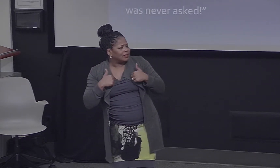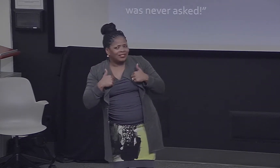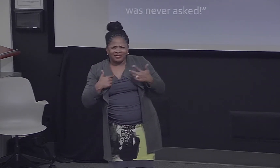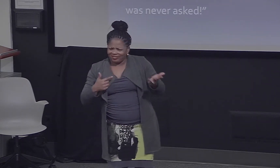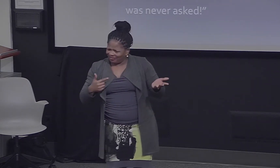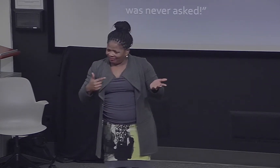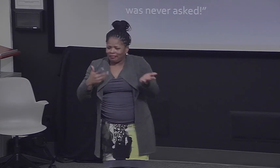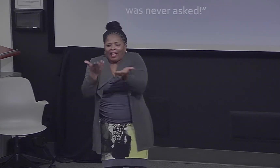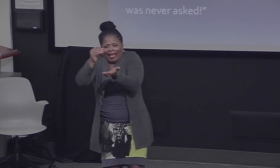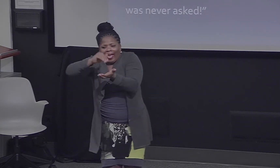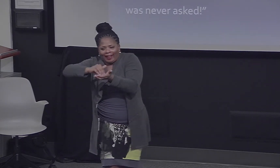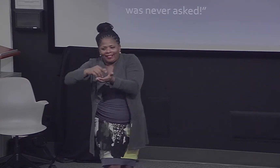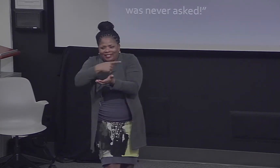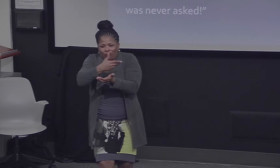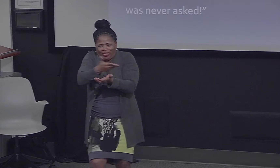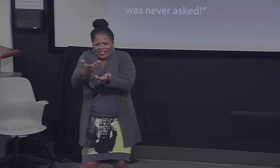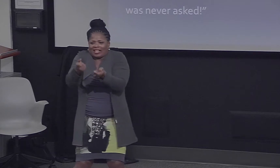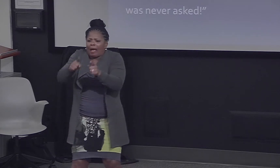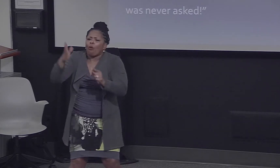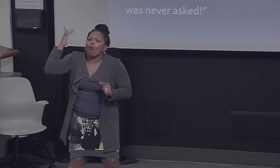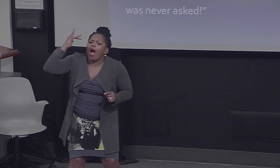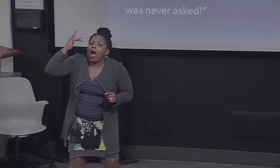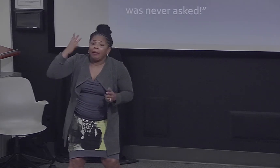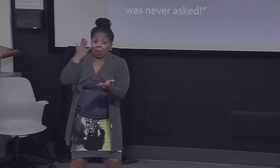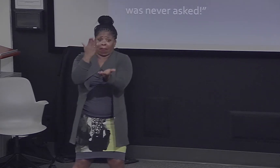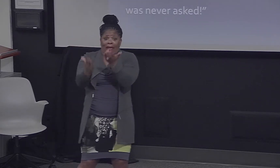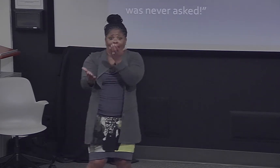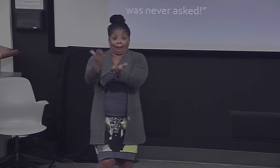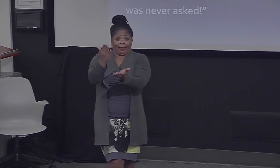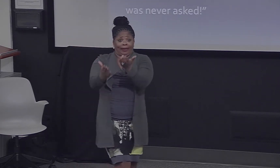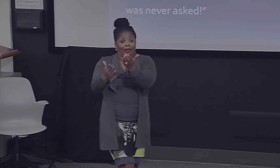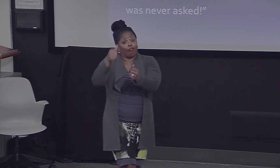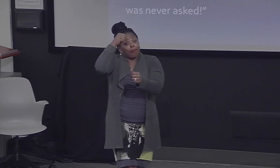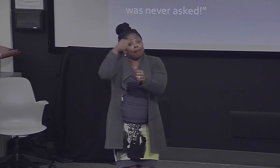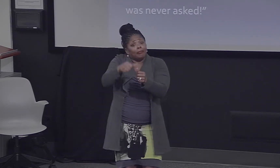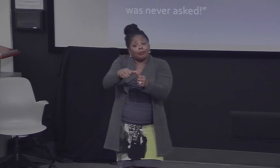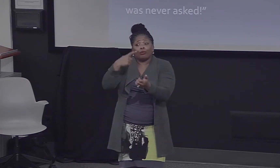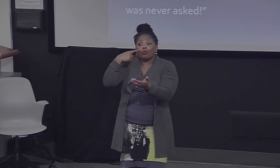But often we see interpreters saying that they were available but were never asked.